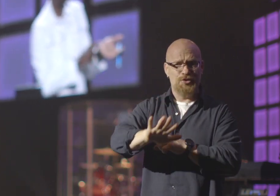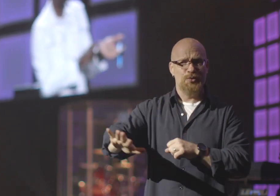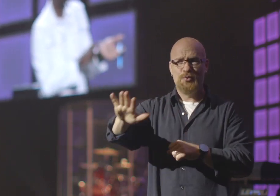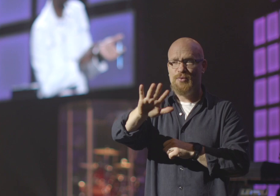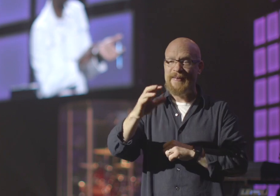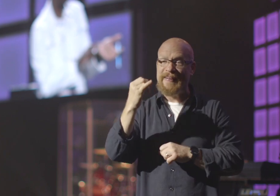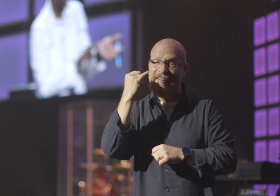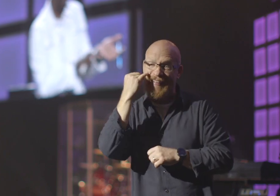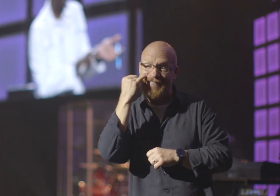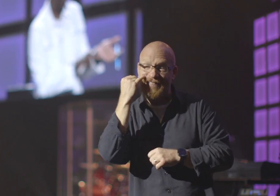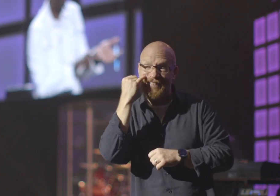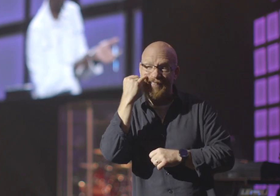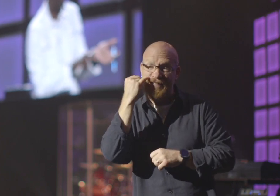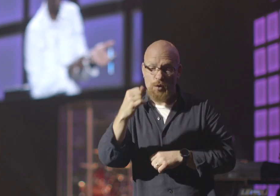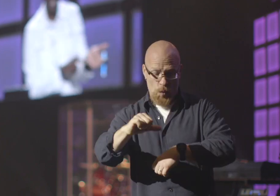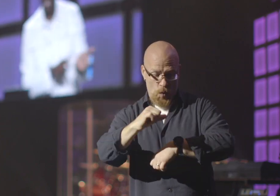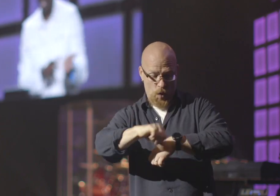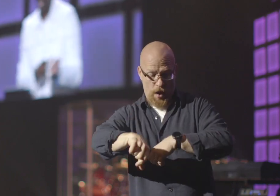if you cut me